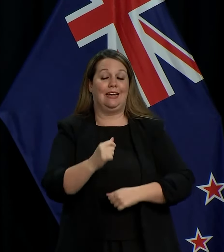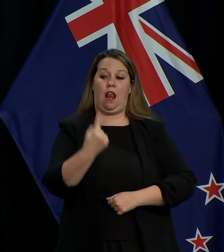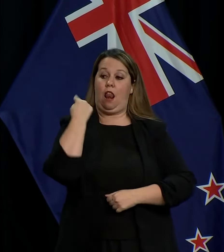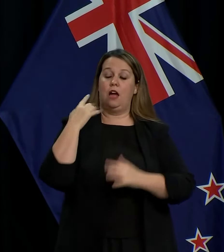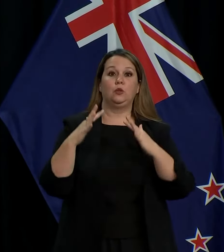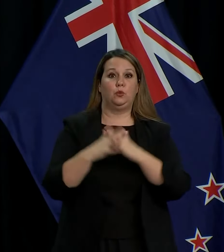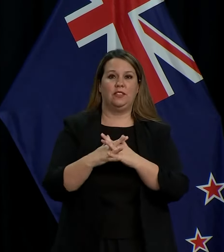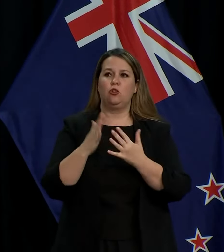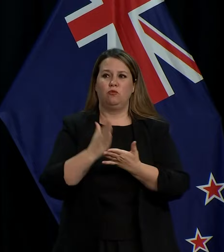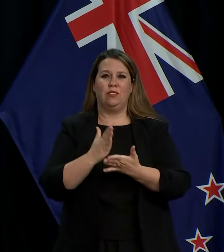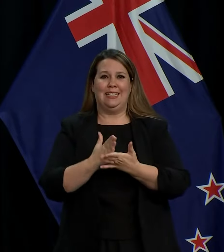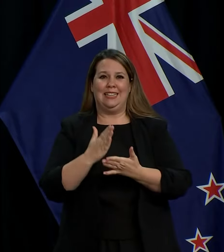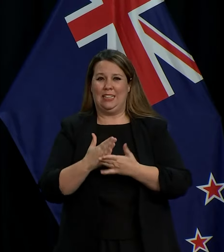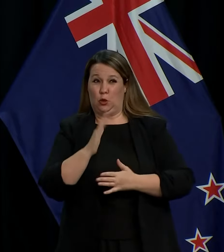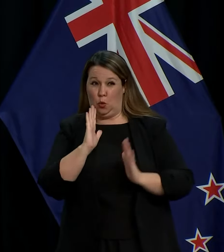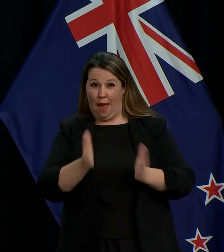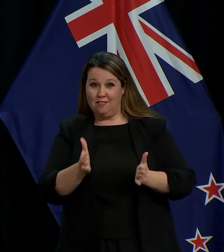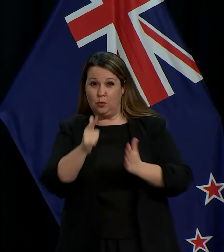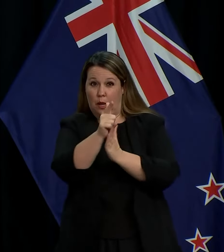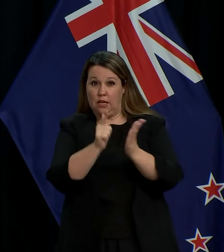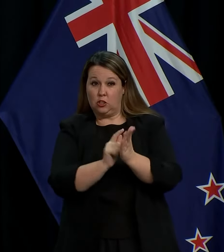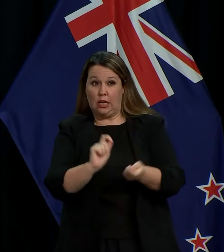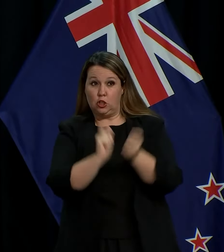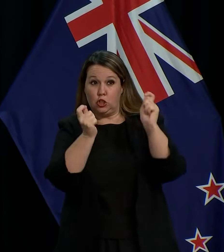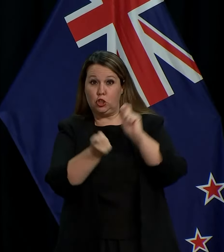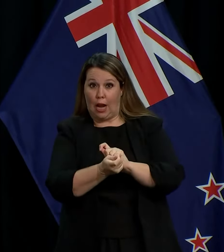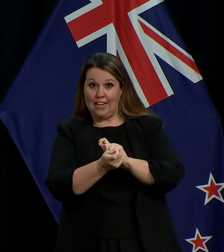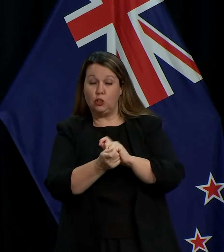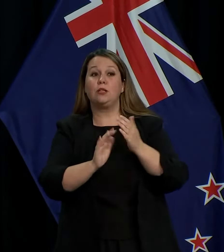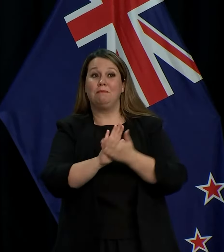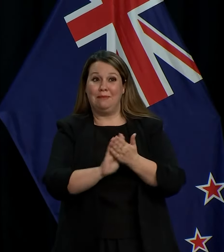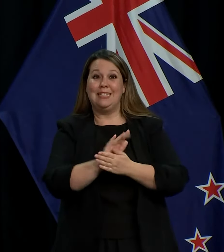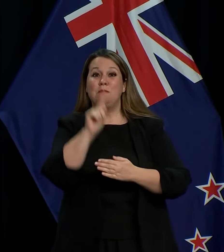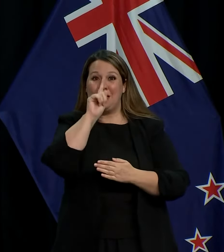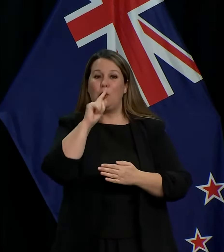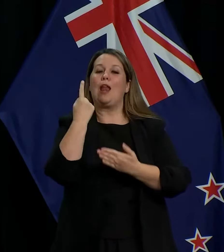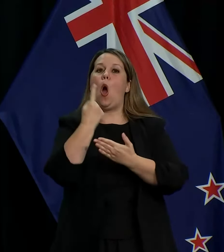if you're going to have to make legislative changes around saying that people can only buy